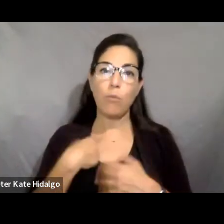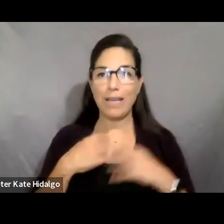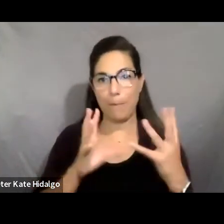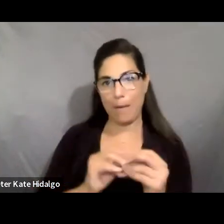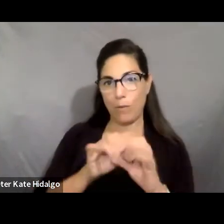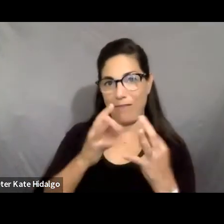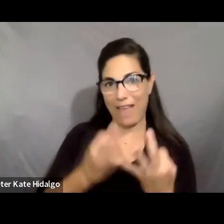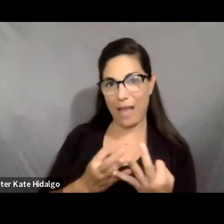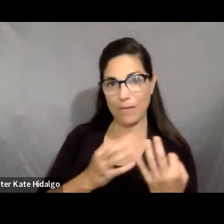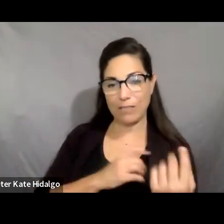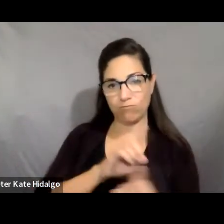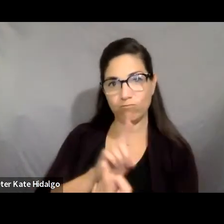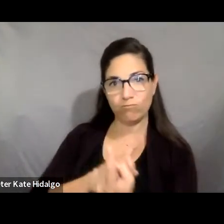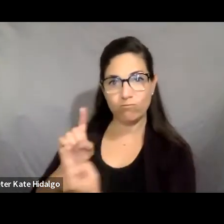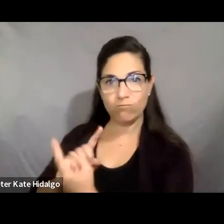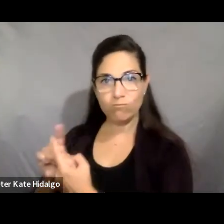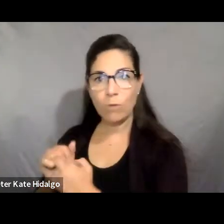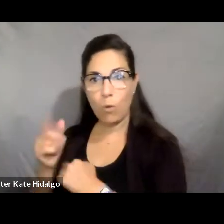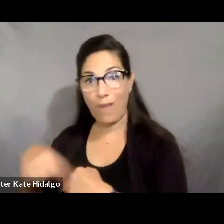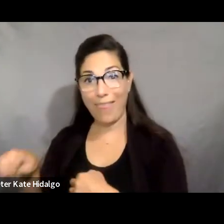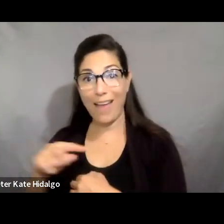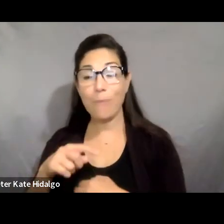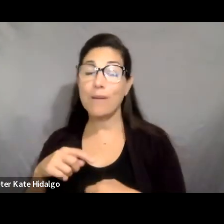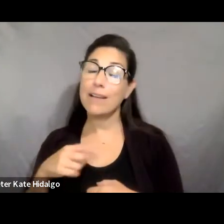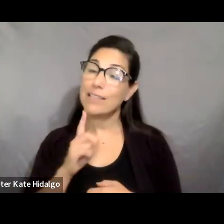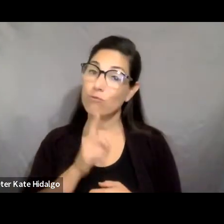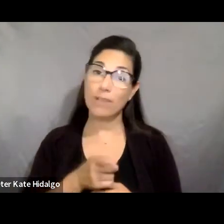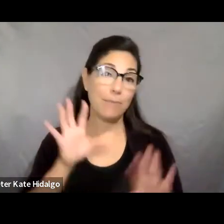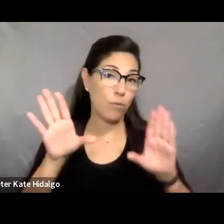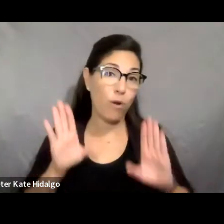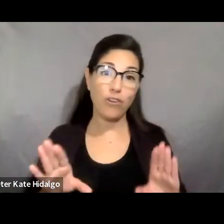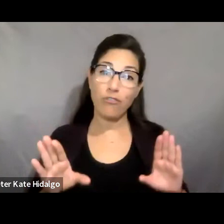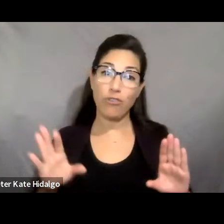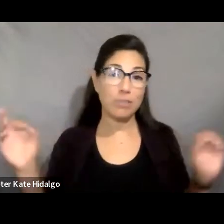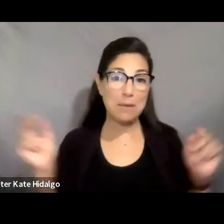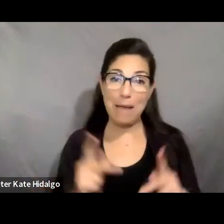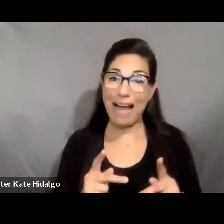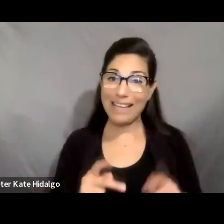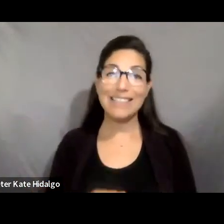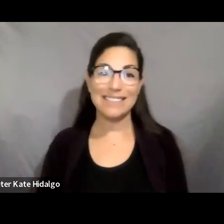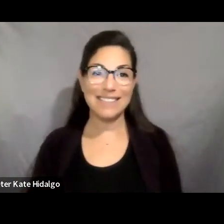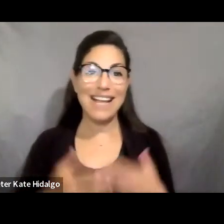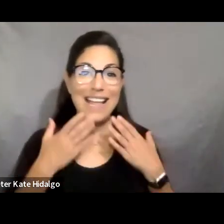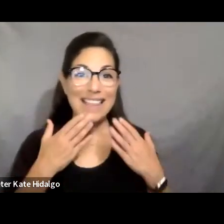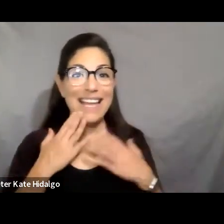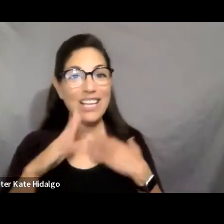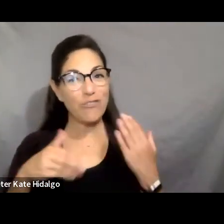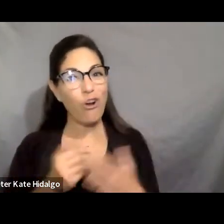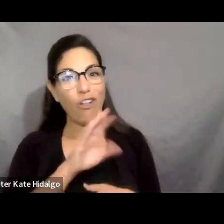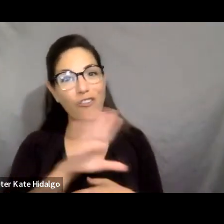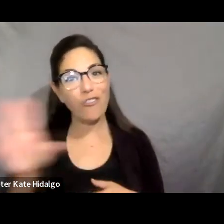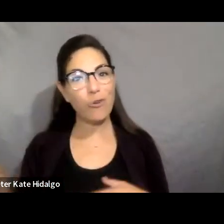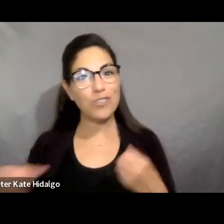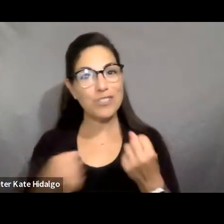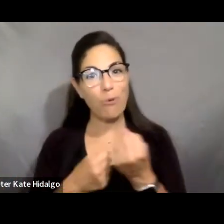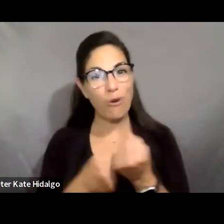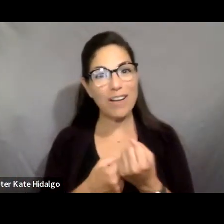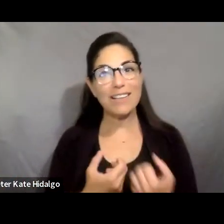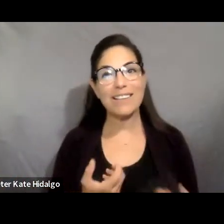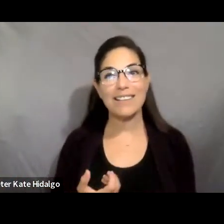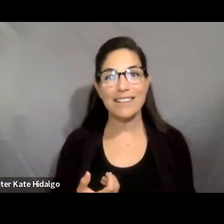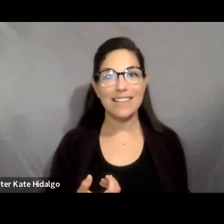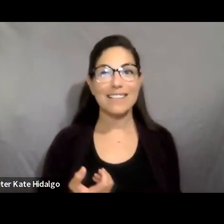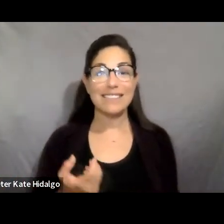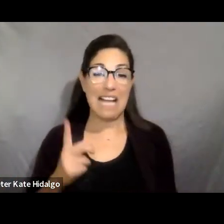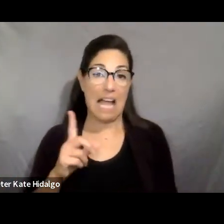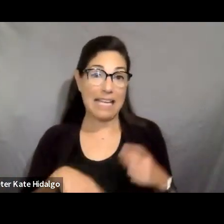them. And so it's been wonderful to be back. Thank you for all of your support. And I can't